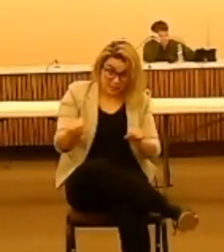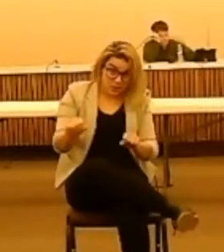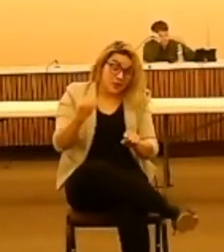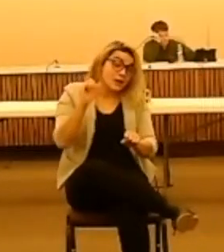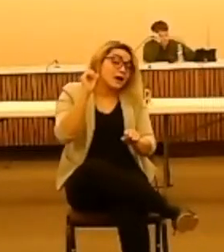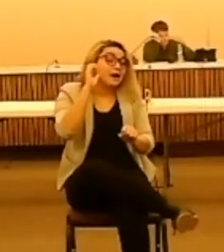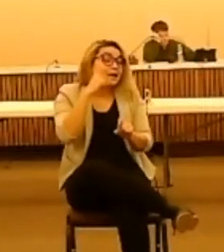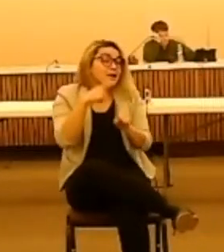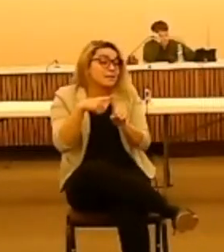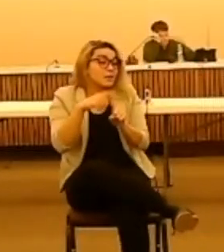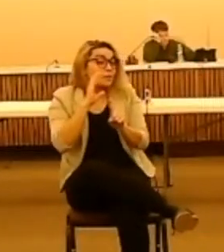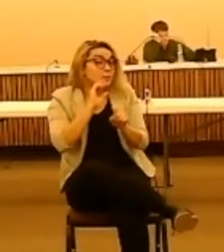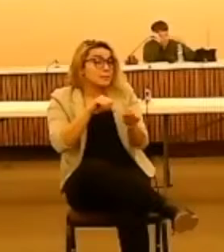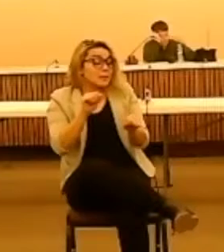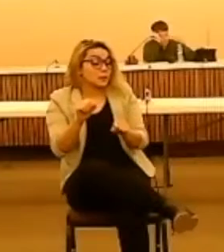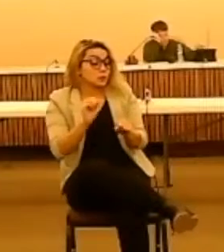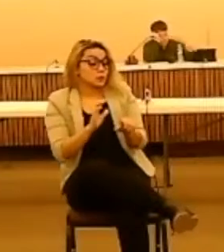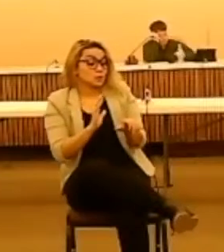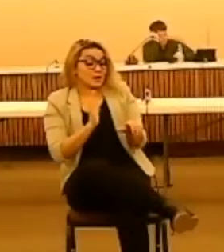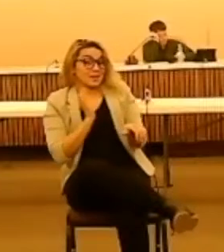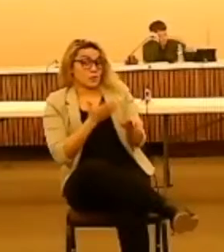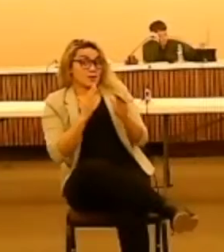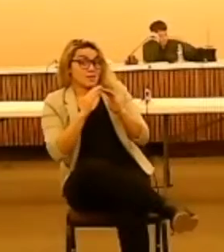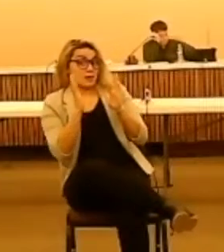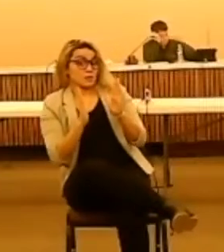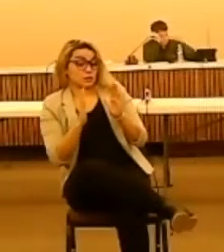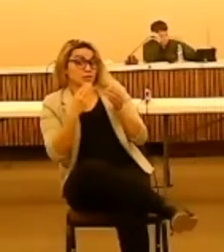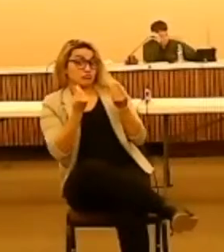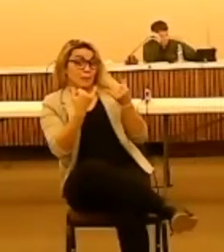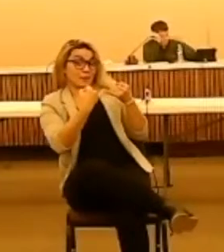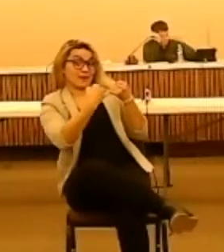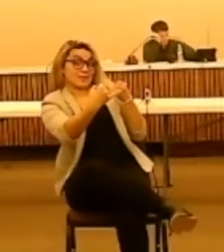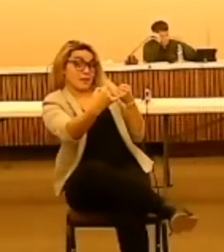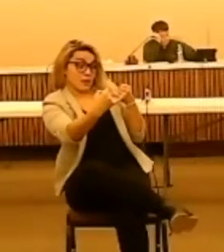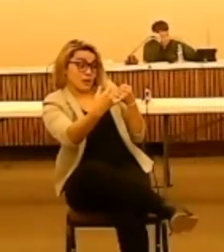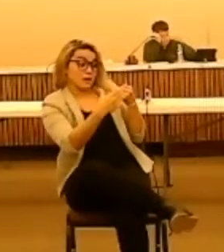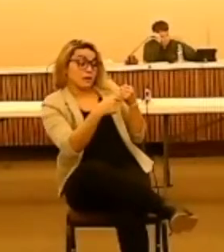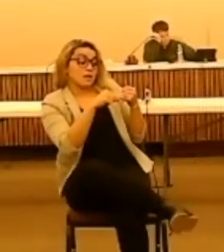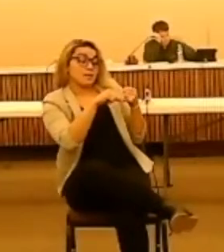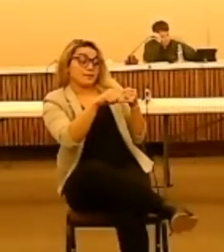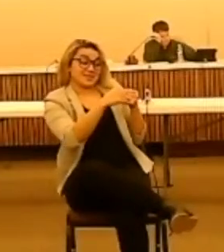our property line to the buildings?